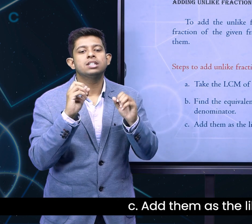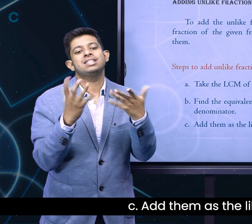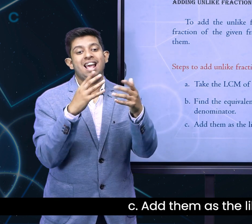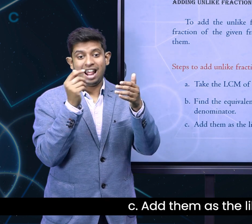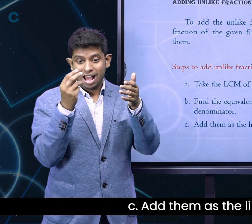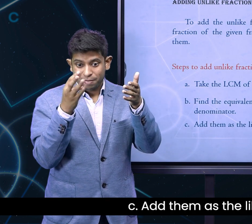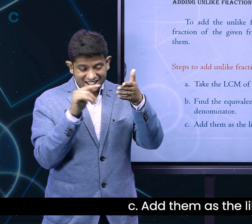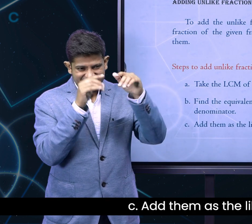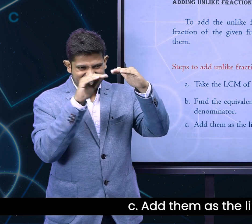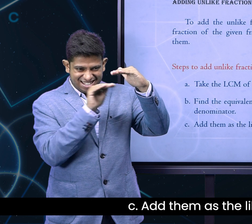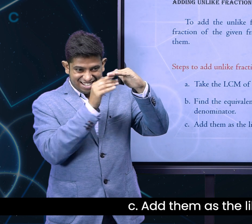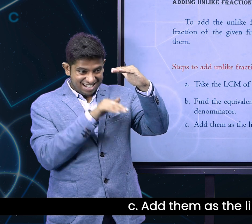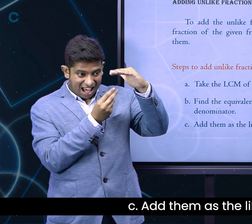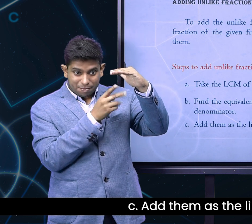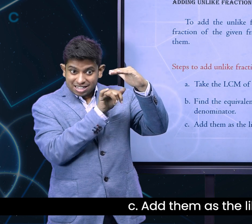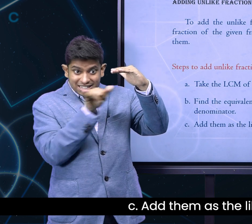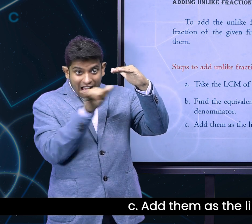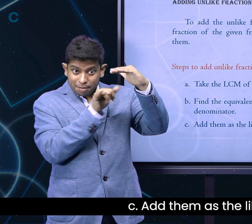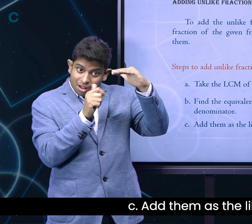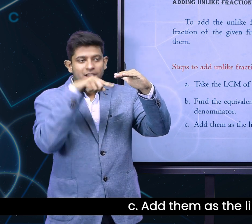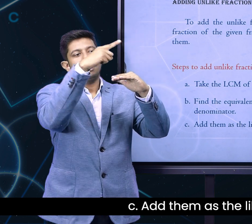Add them as the like fractions.